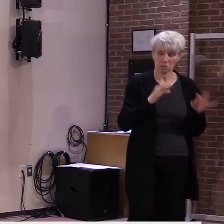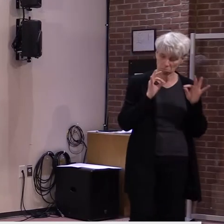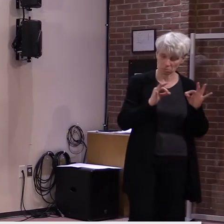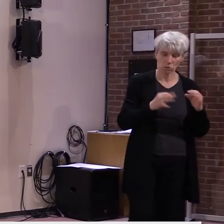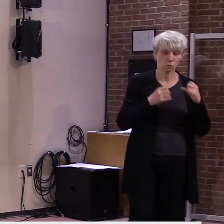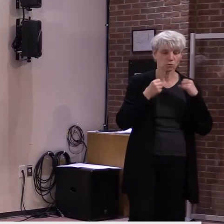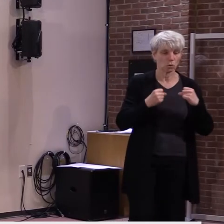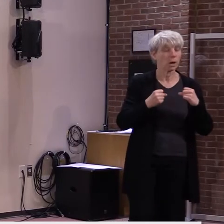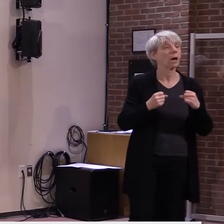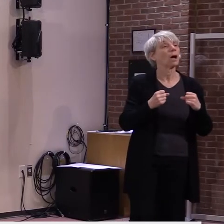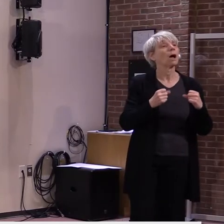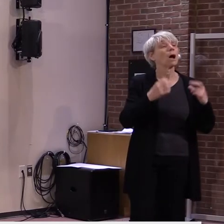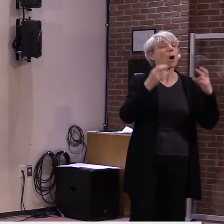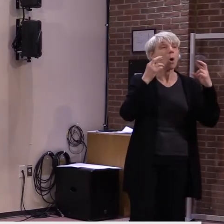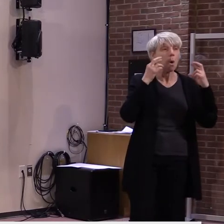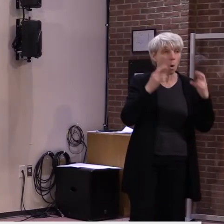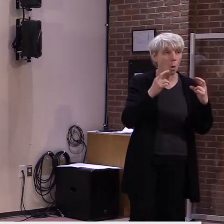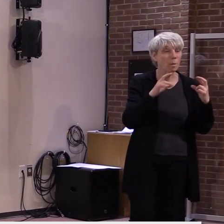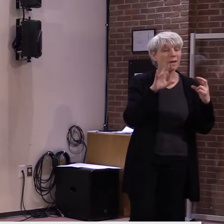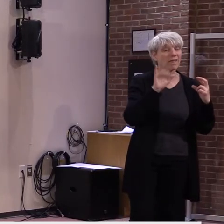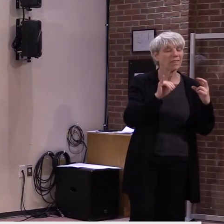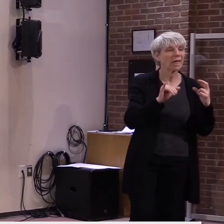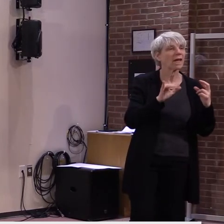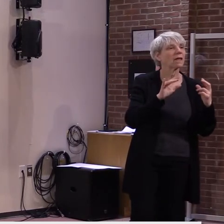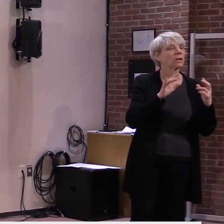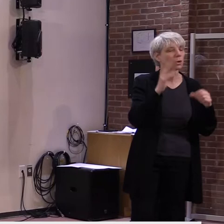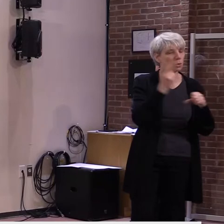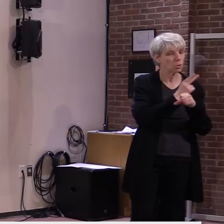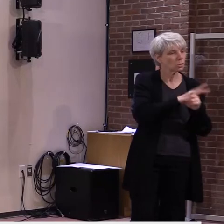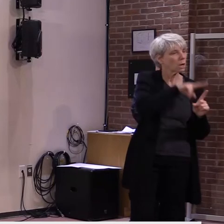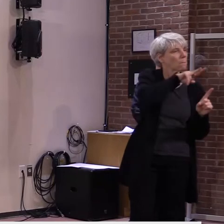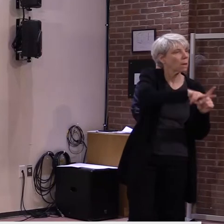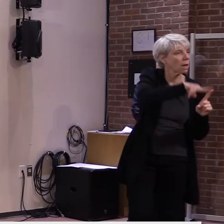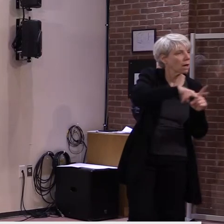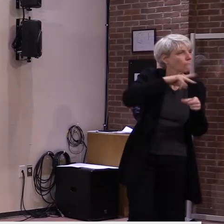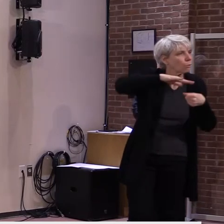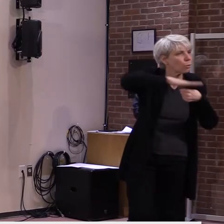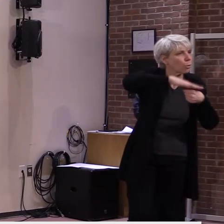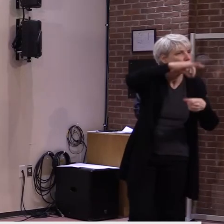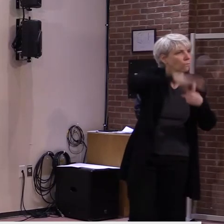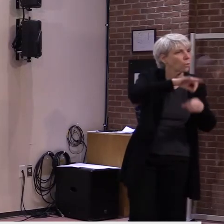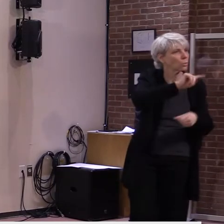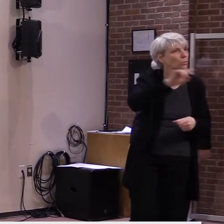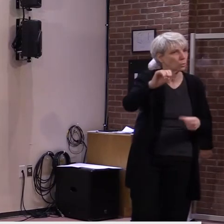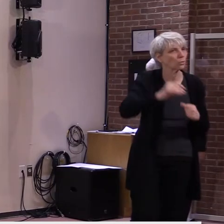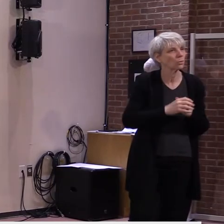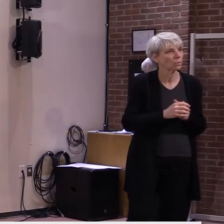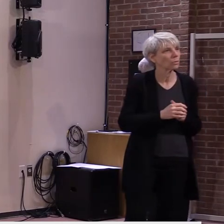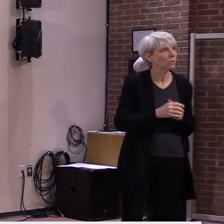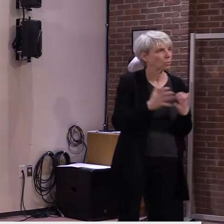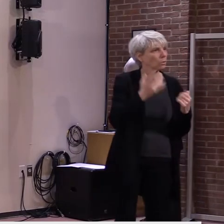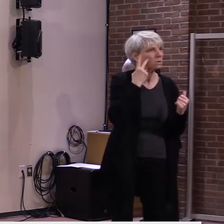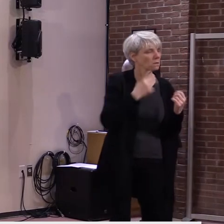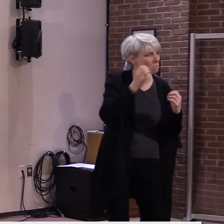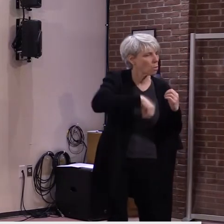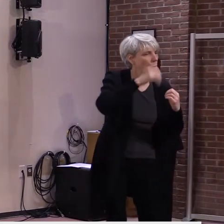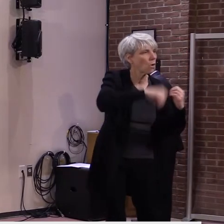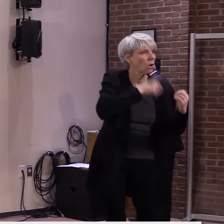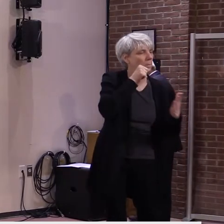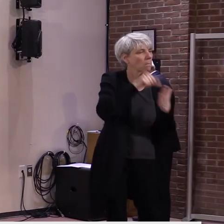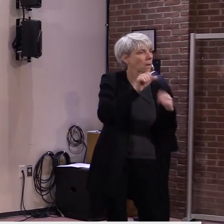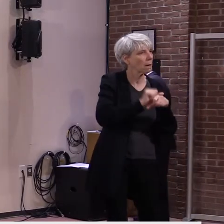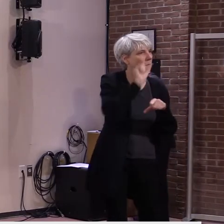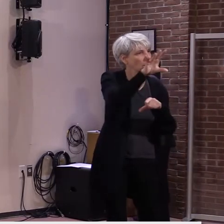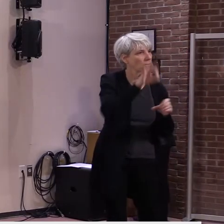expanded to other areas, local elections. I mean, we talk a lot about getting more participation